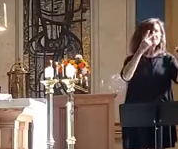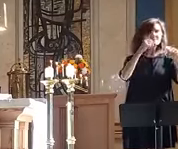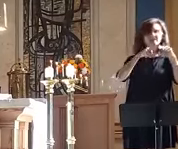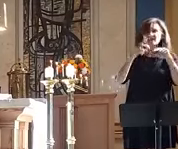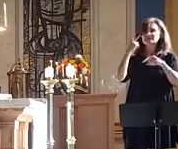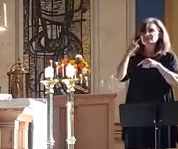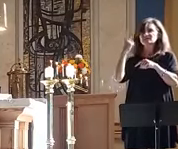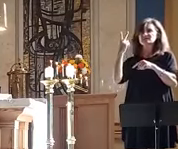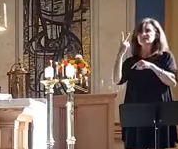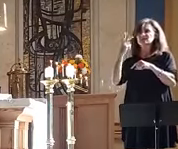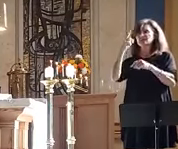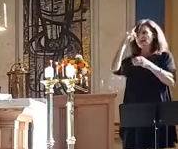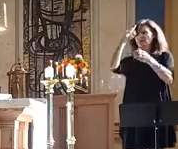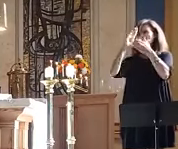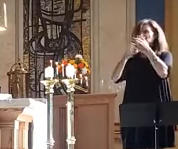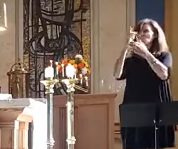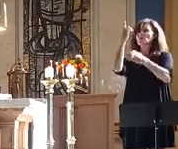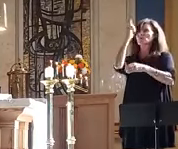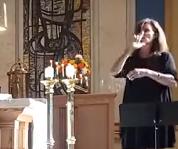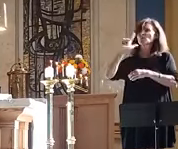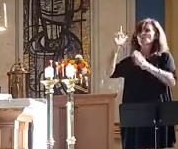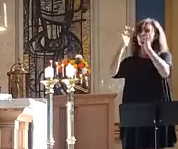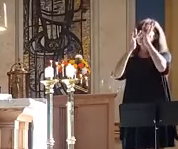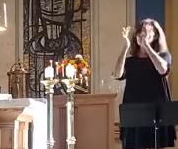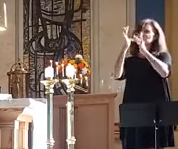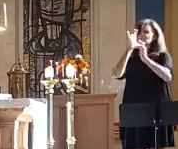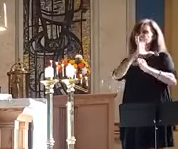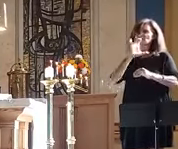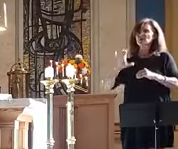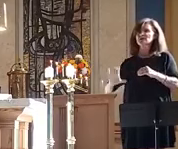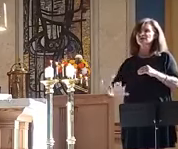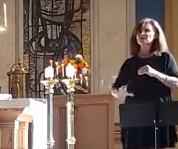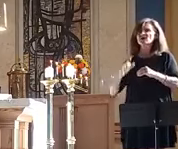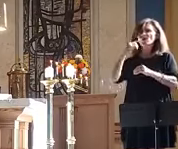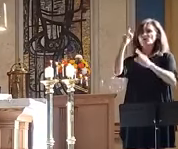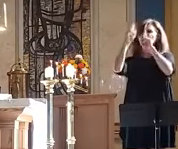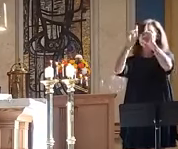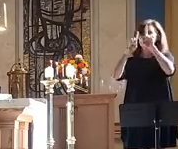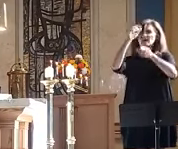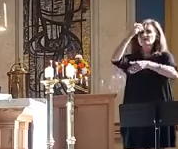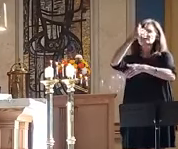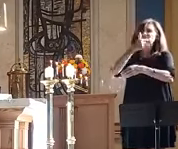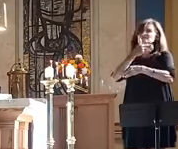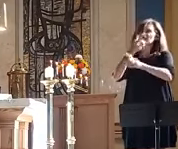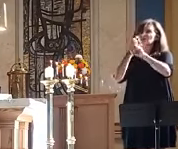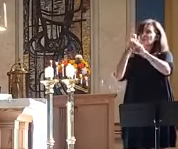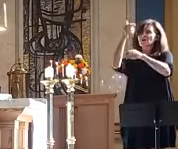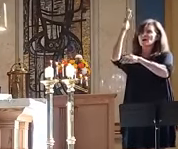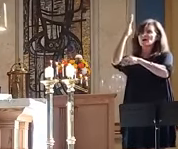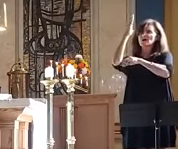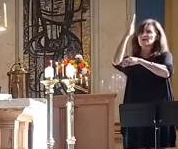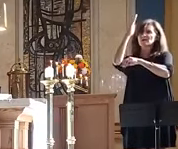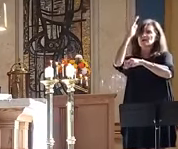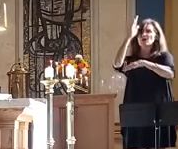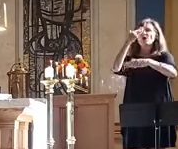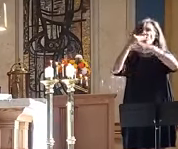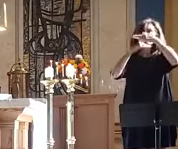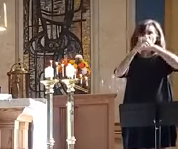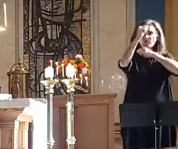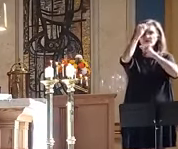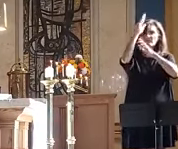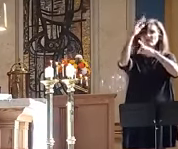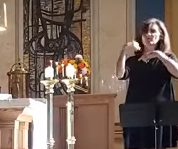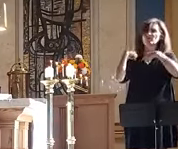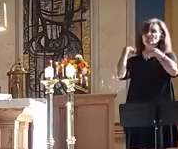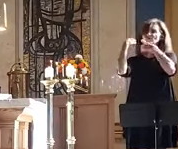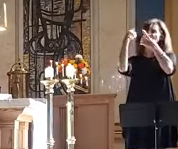invisible. I believe in one Lord Jesus Christ, the only begotten Son of God, born of the Father before all